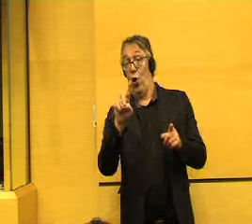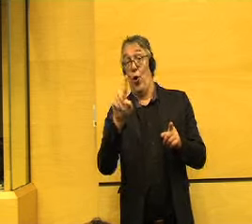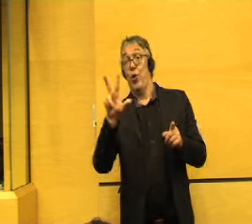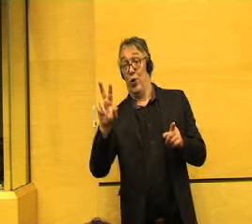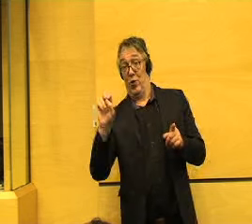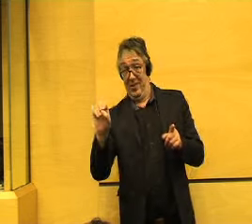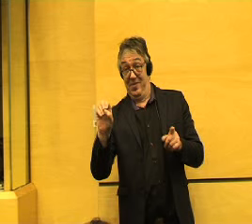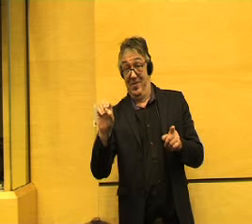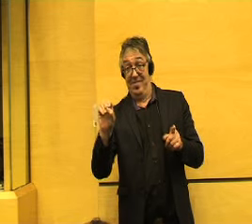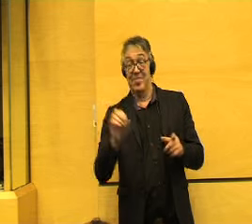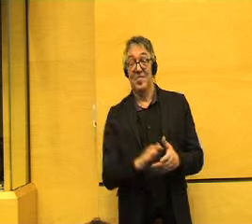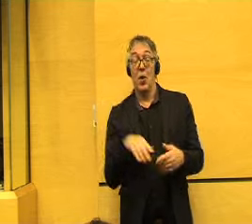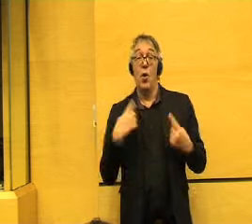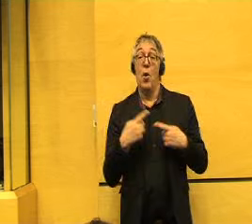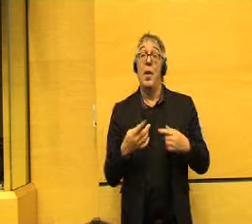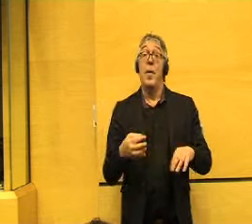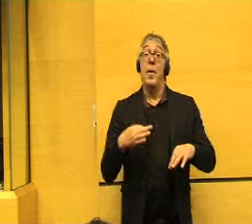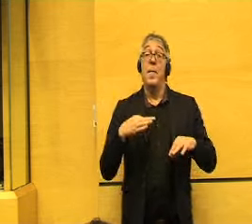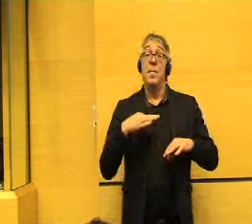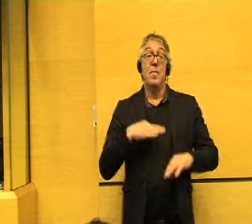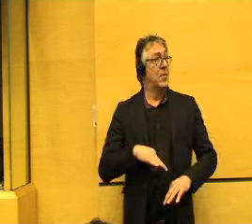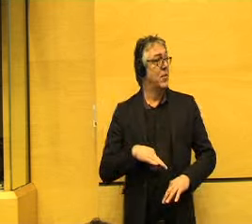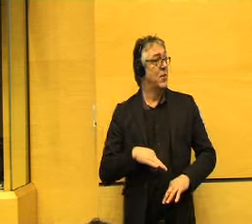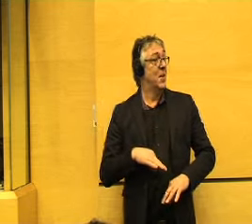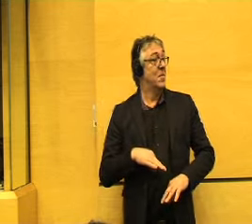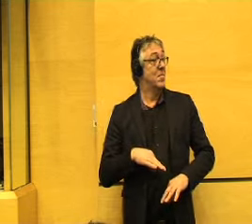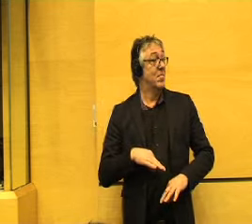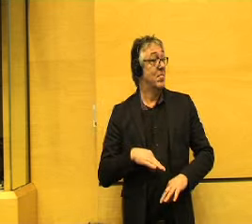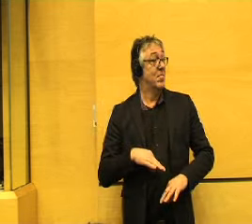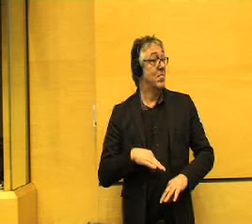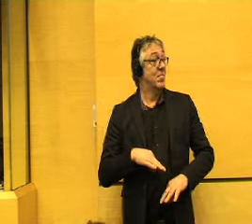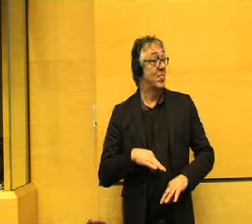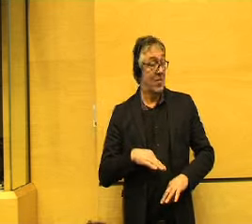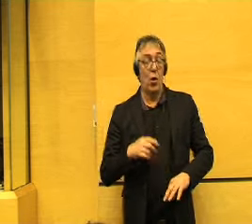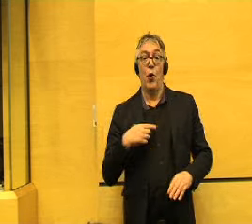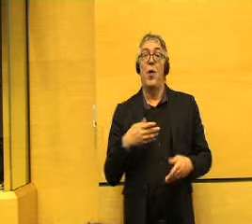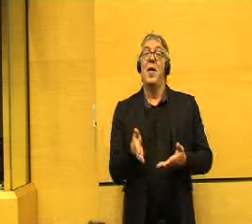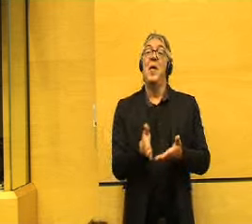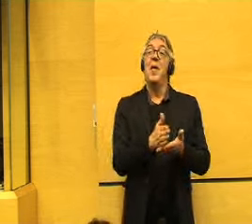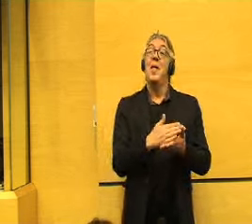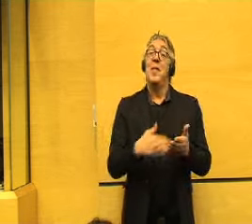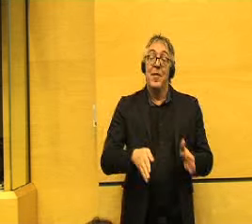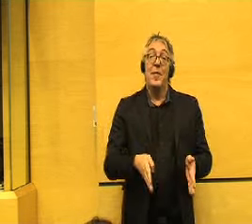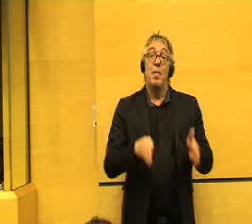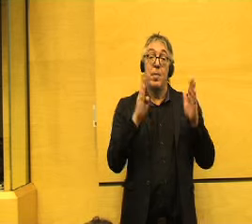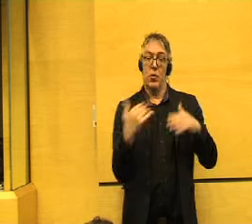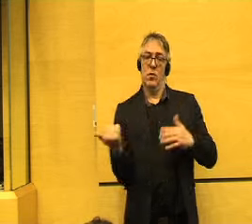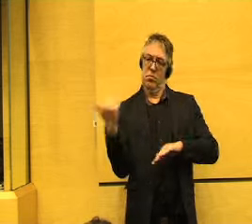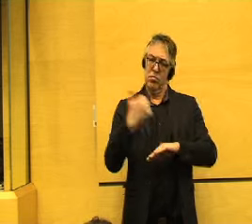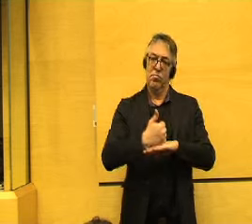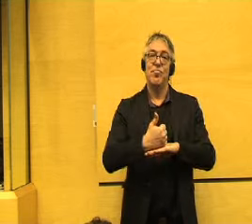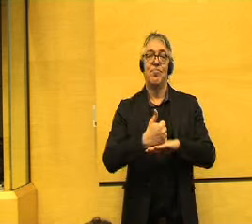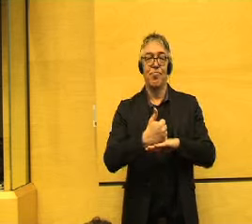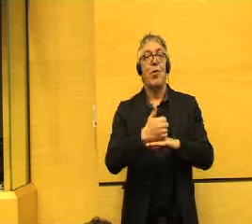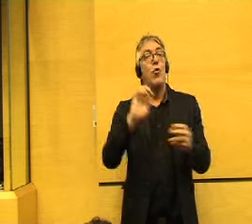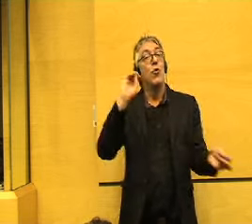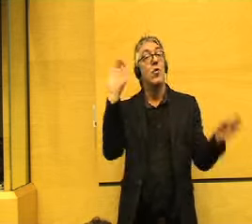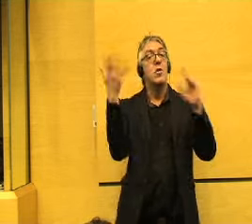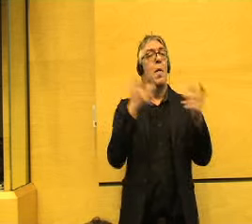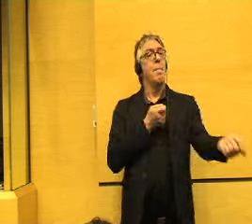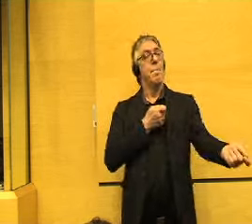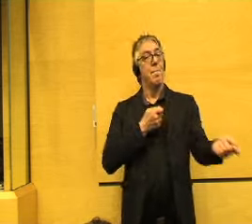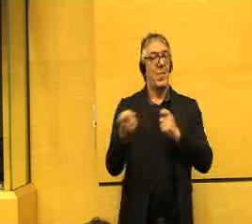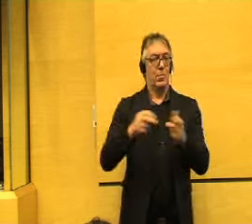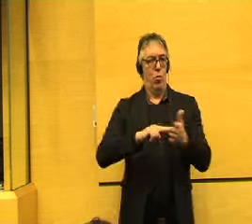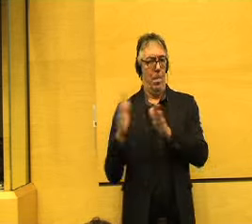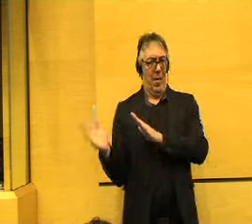Prevention and Surinthorn National Medical Rehabilitation Institute to draft a disaster management plan with a focus on